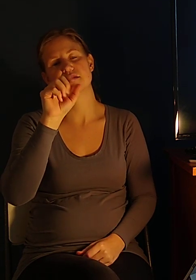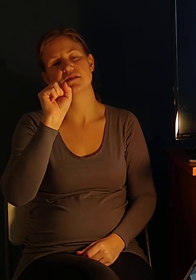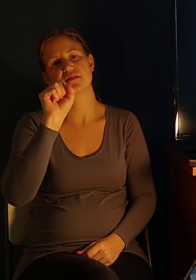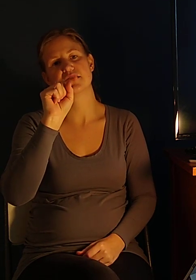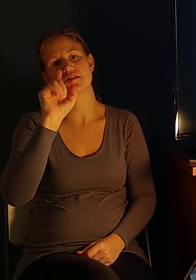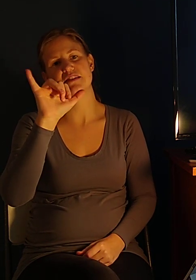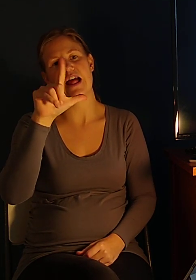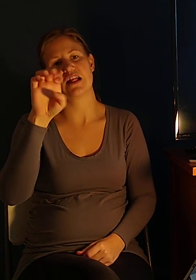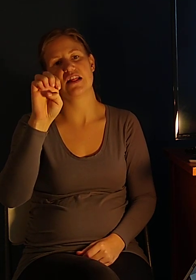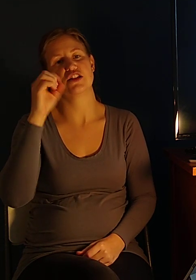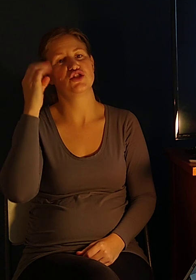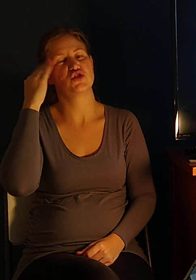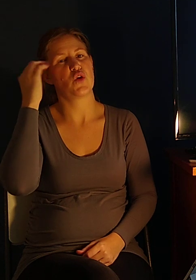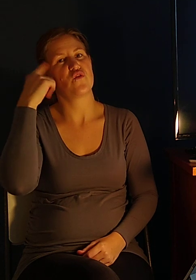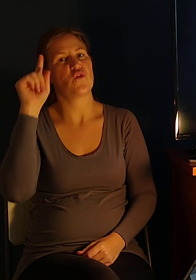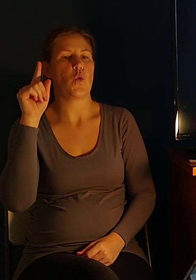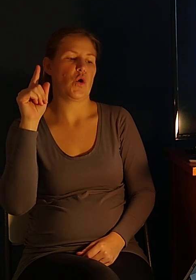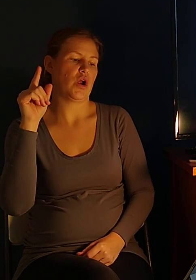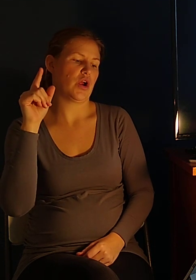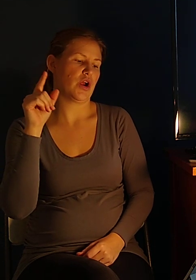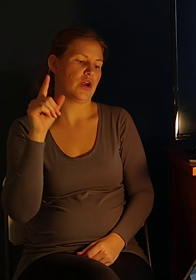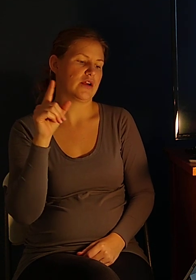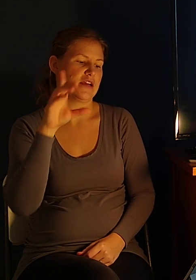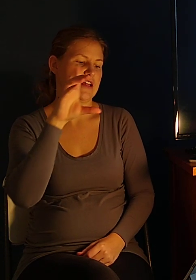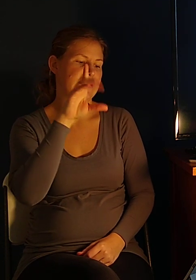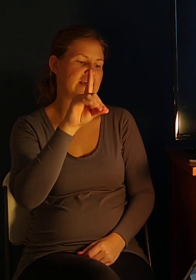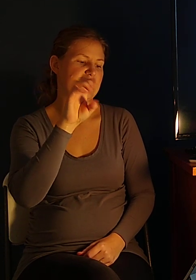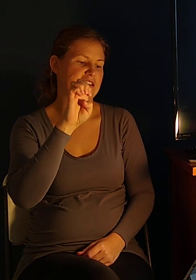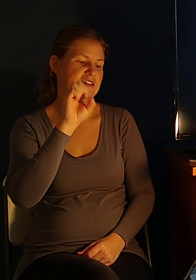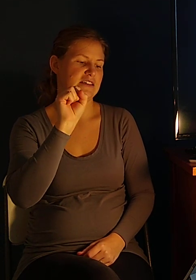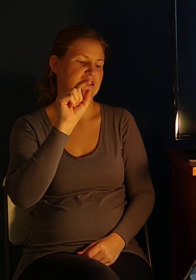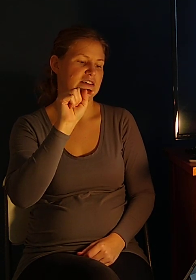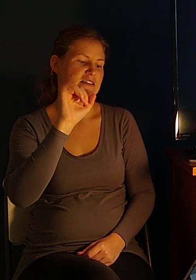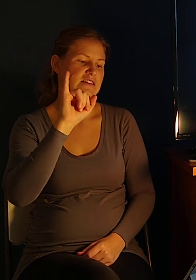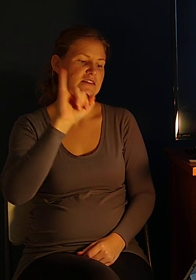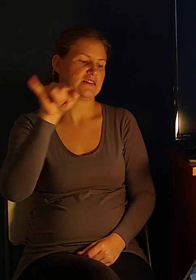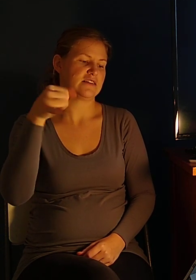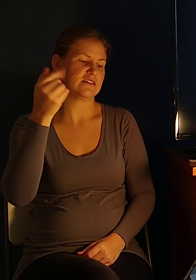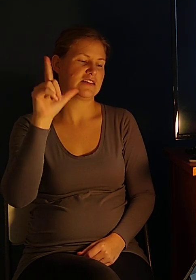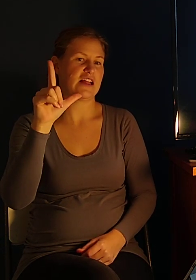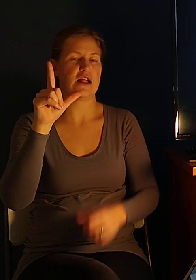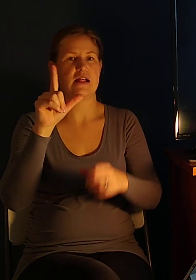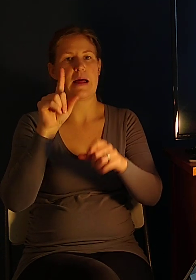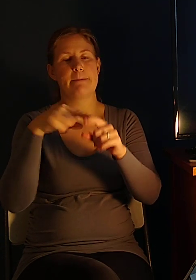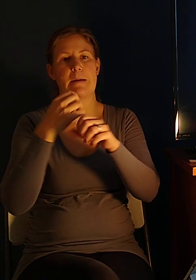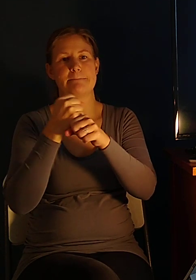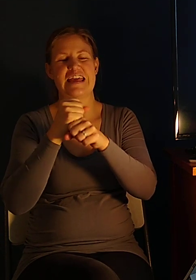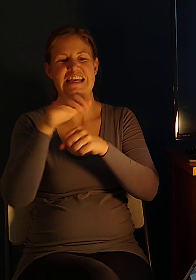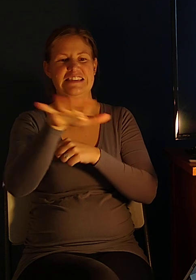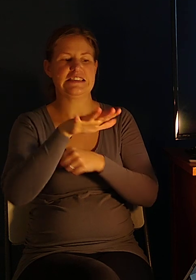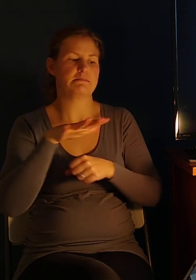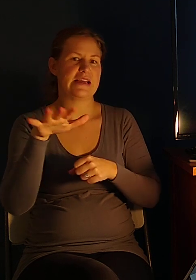being the Distill for being about creating spaces that are